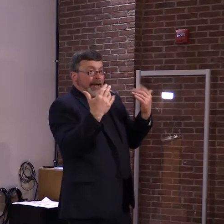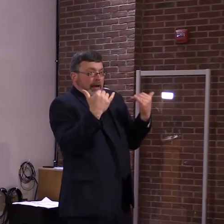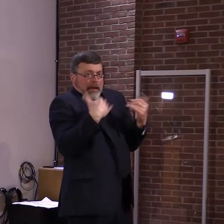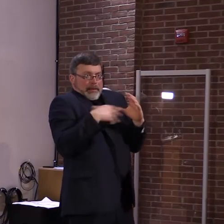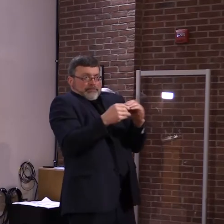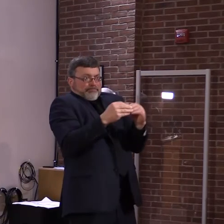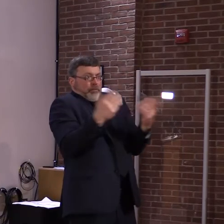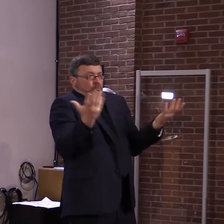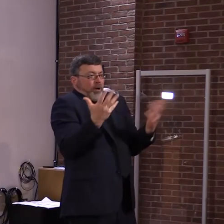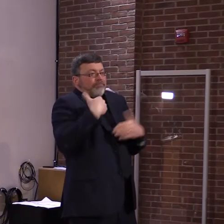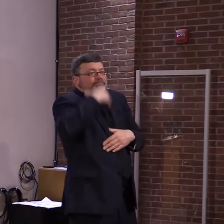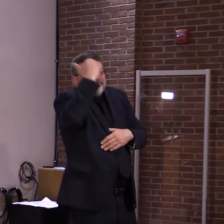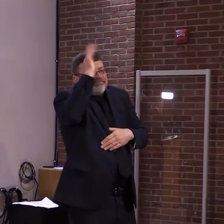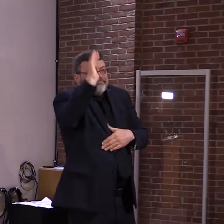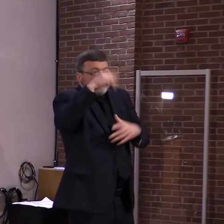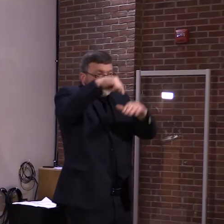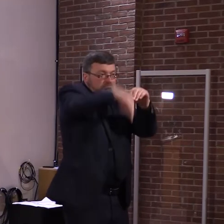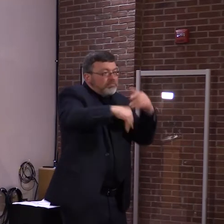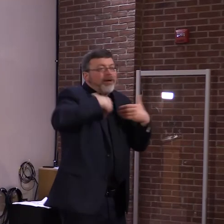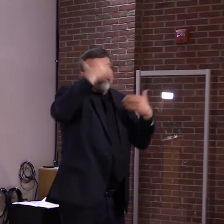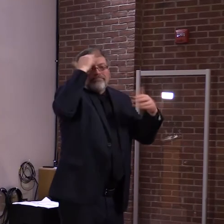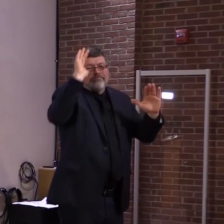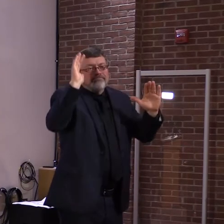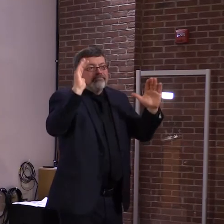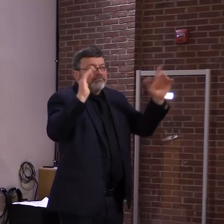Lisa Loomis, The Valley Reporter.